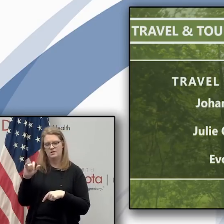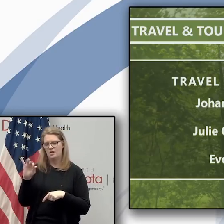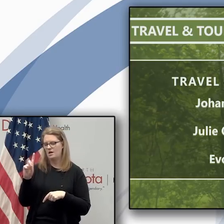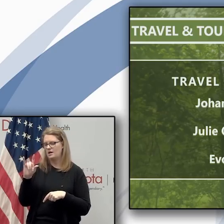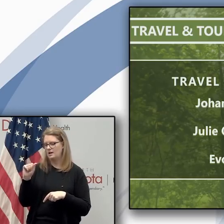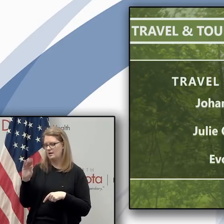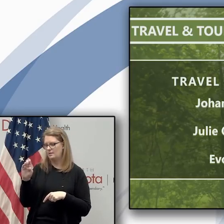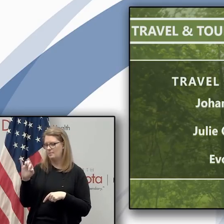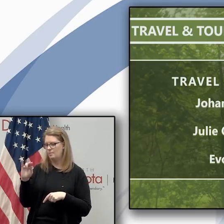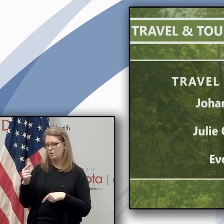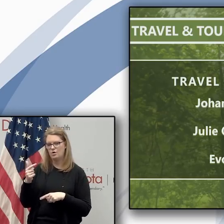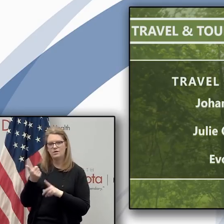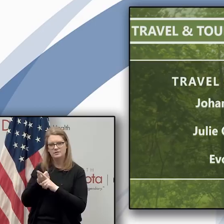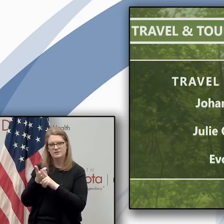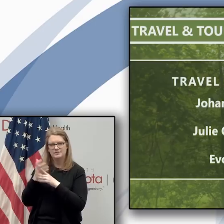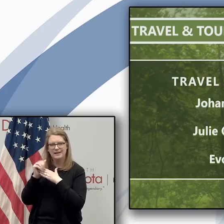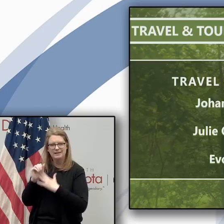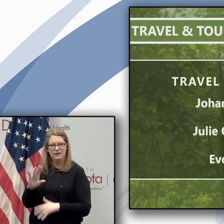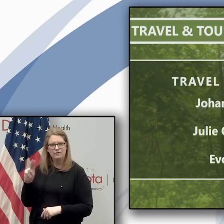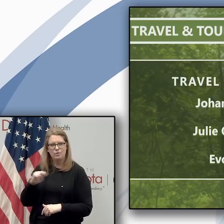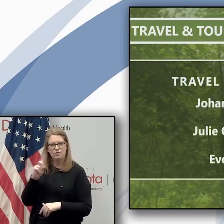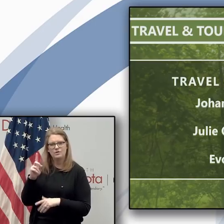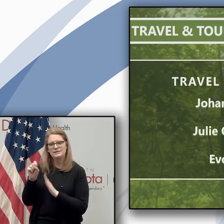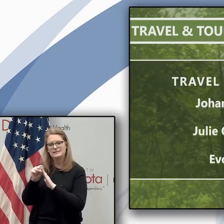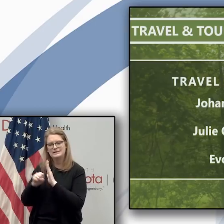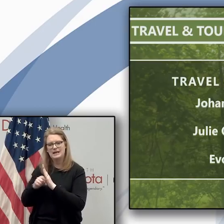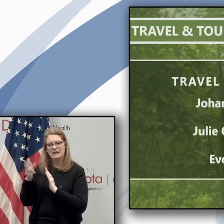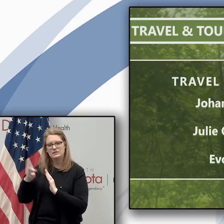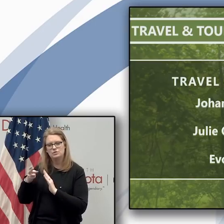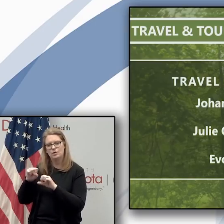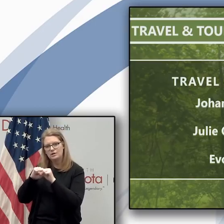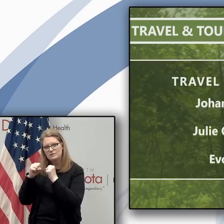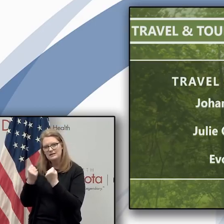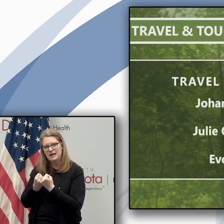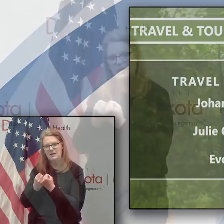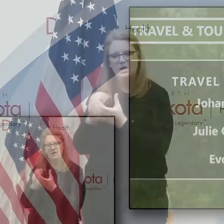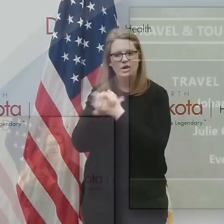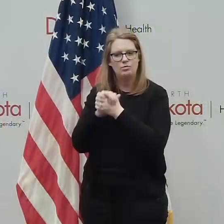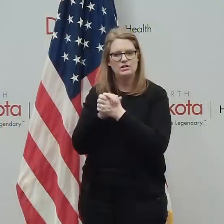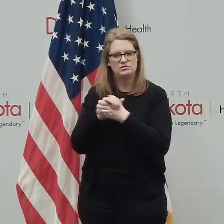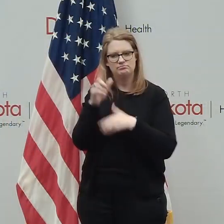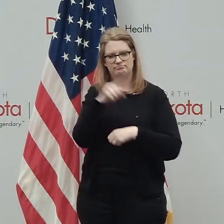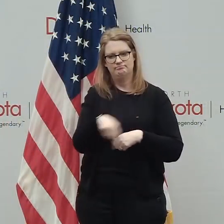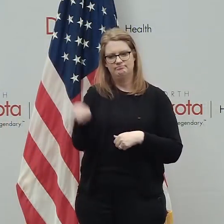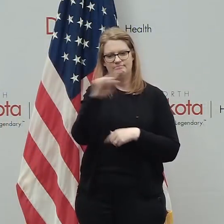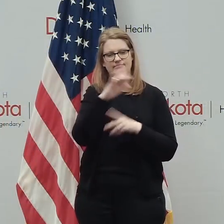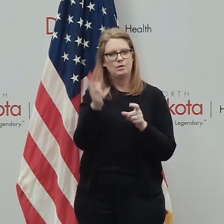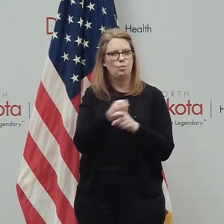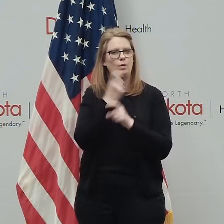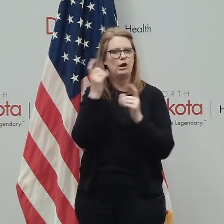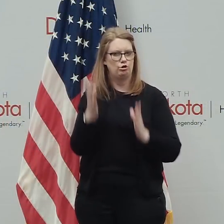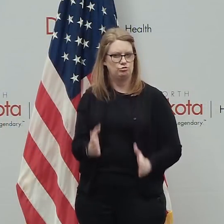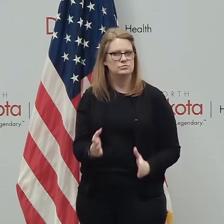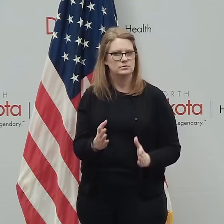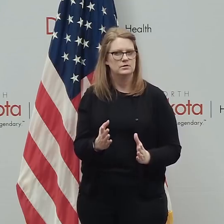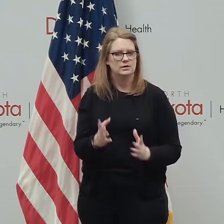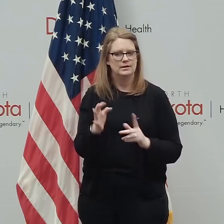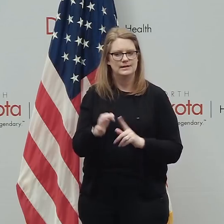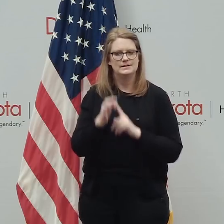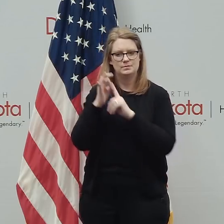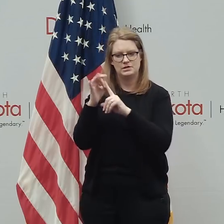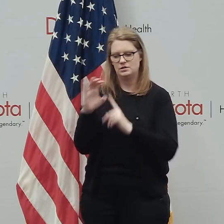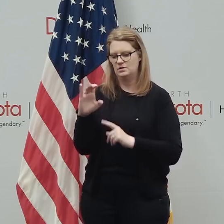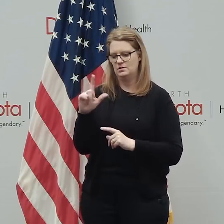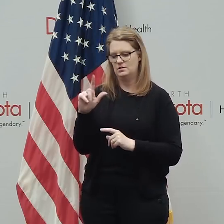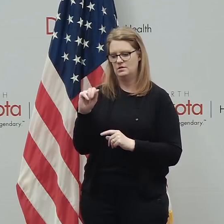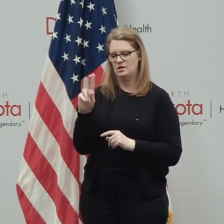the longtime leader of the North Dakota State Historical Society. Congratulations to all of our winners, and a special shout out to Claudia.